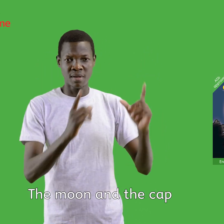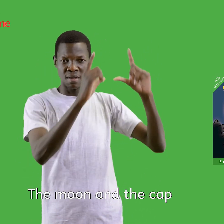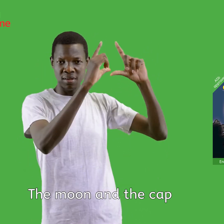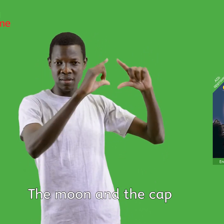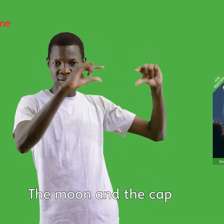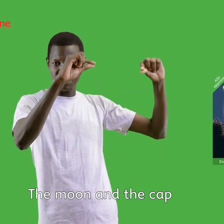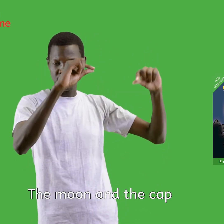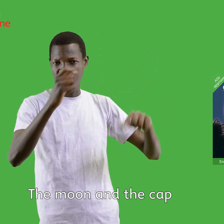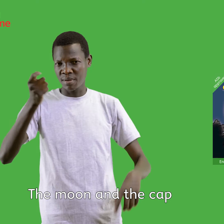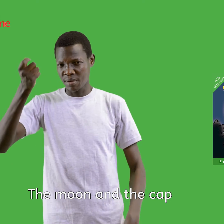The Moon and the Cup.